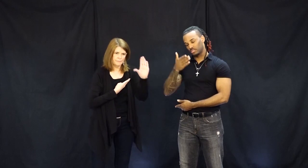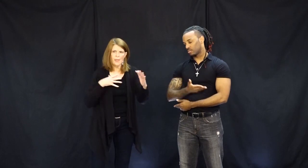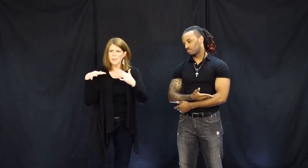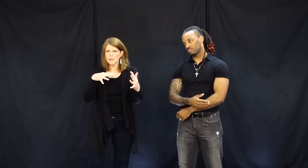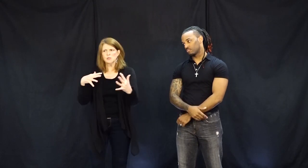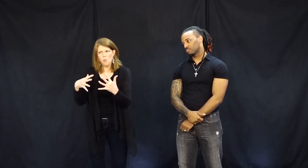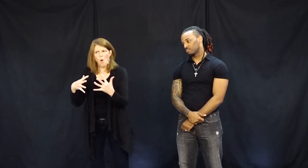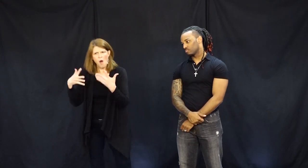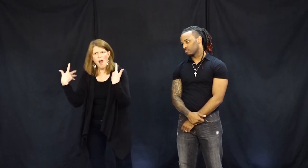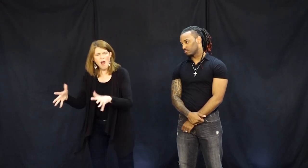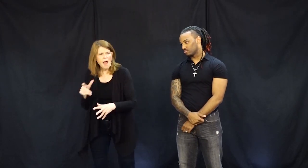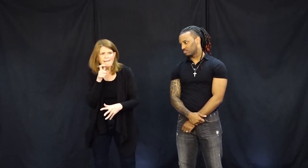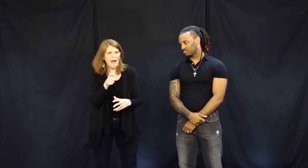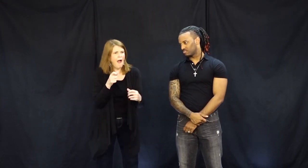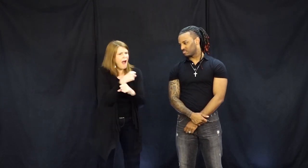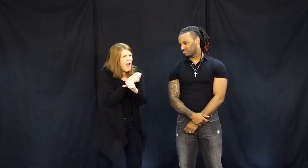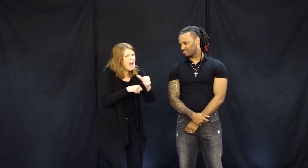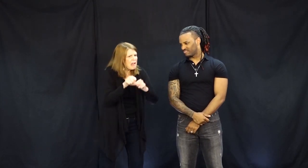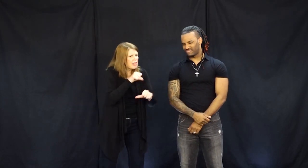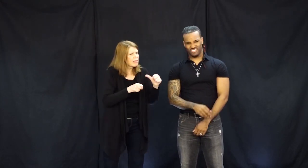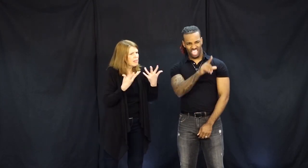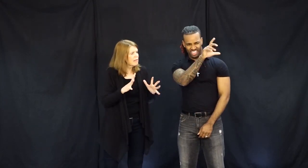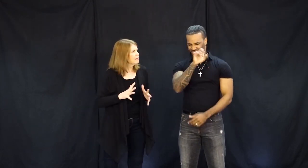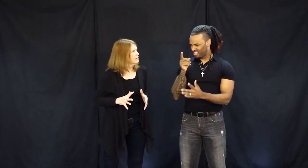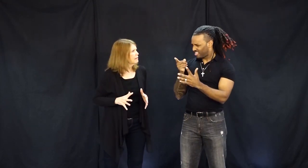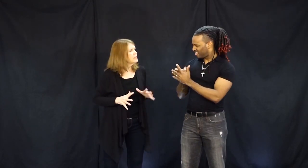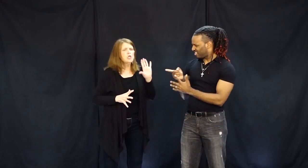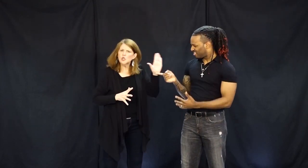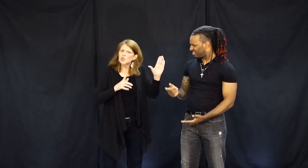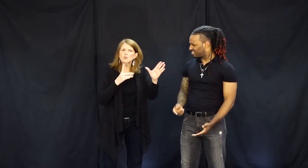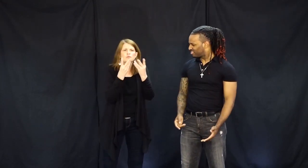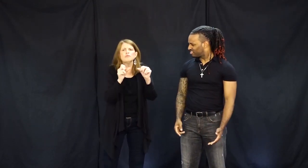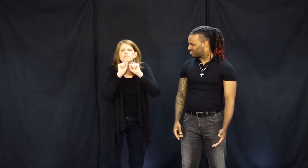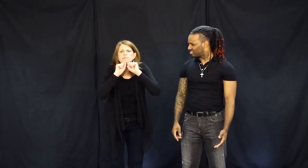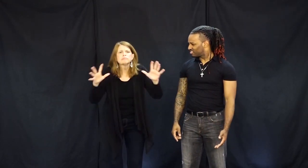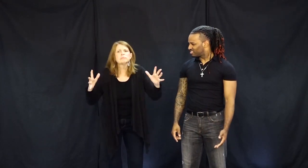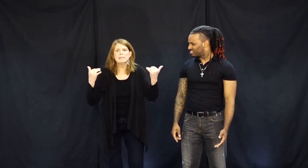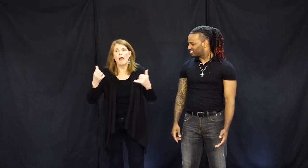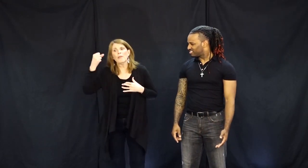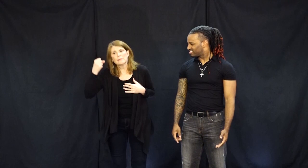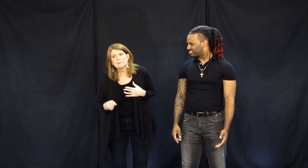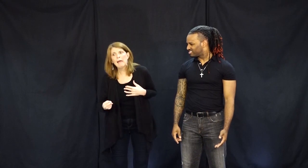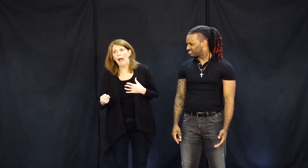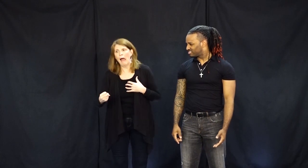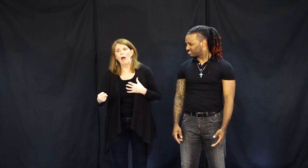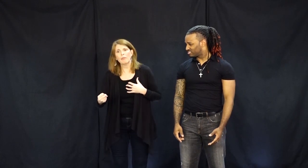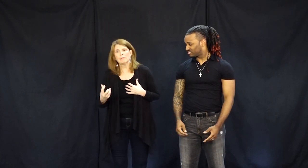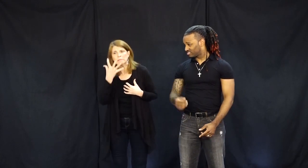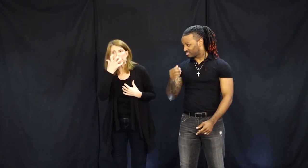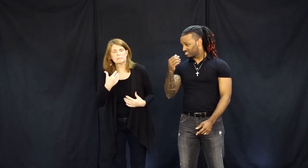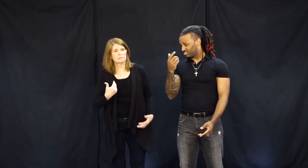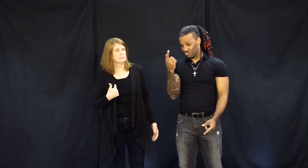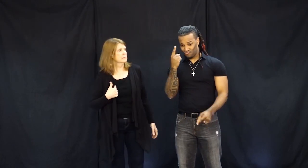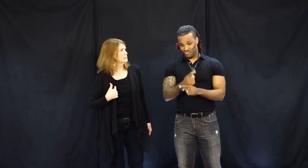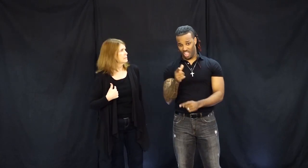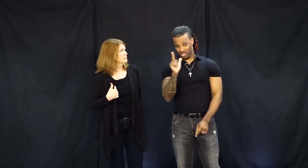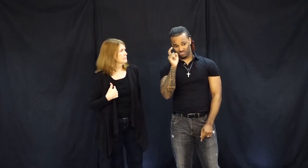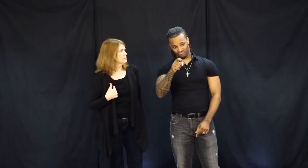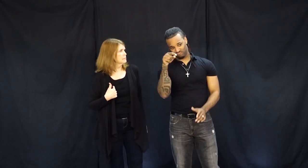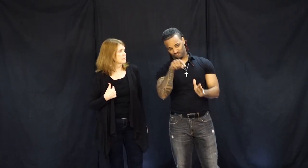enough without infighting. Lee called you out, we called his you bluff. You solve nothing, you aggravate our allies to the south. You're absolutely right. John should have shot him in the